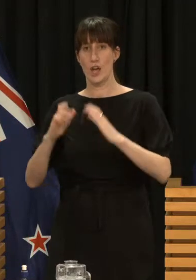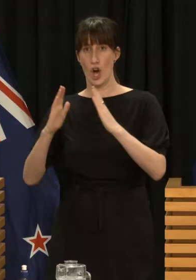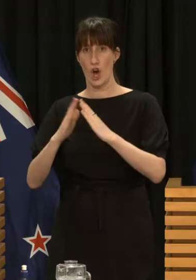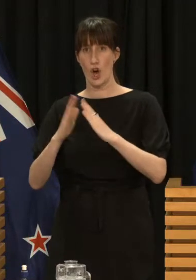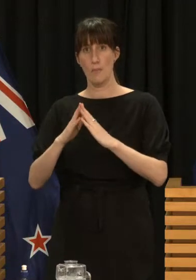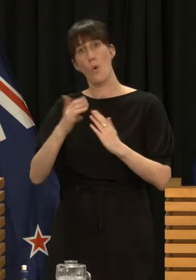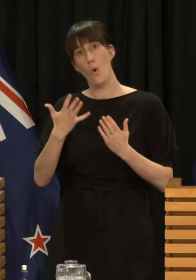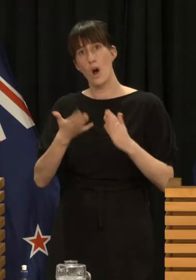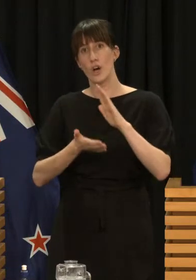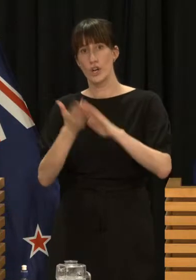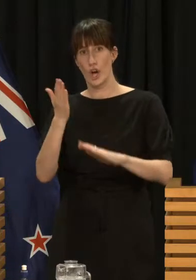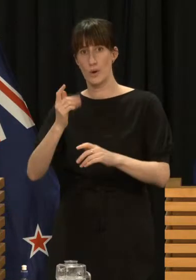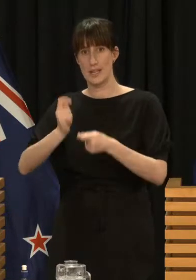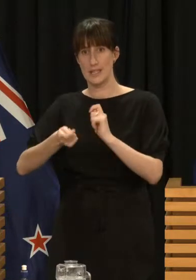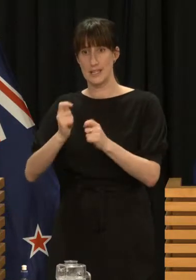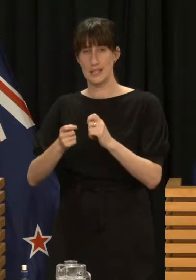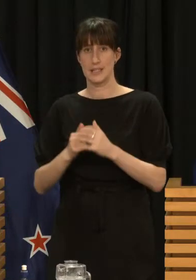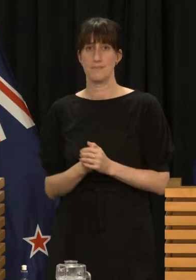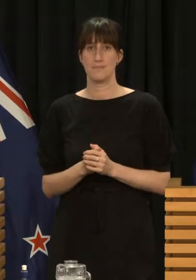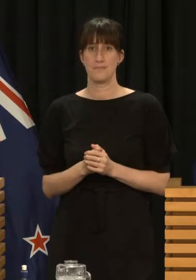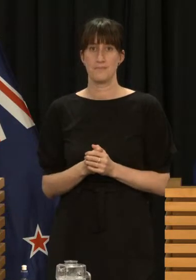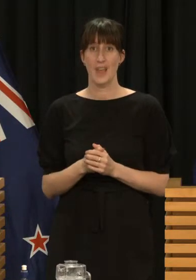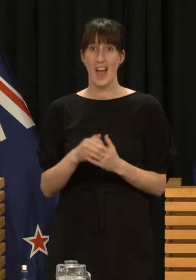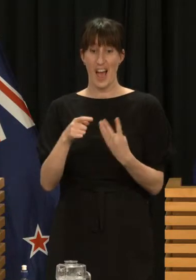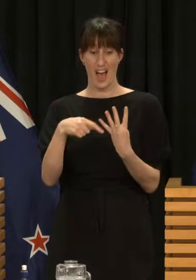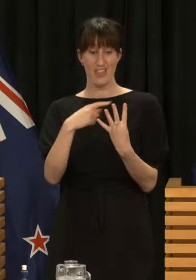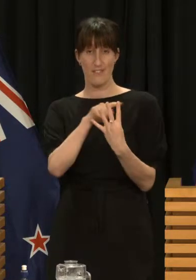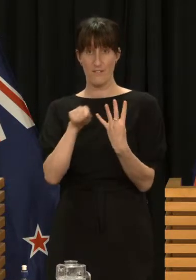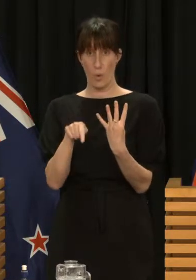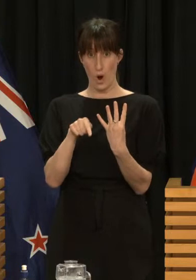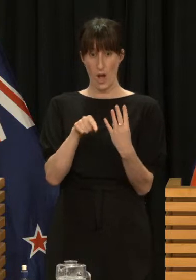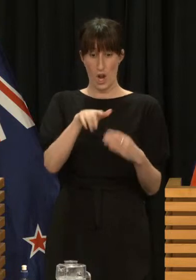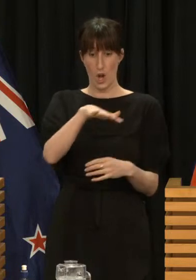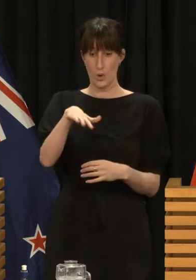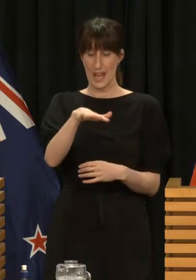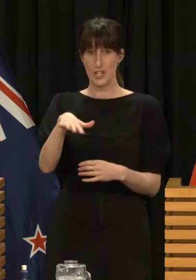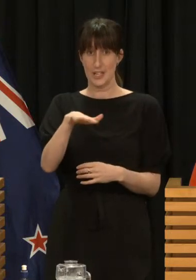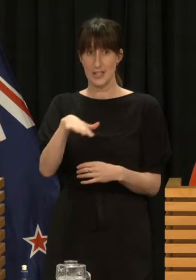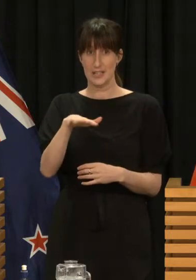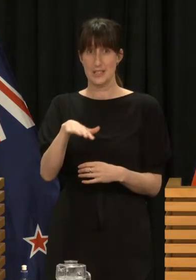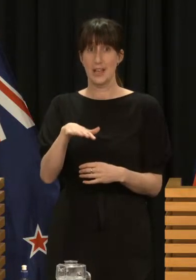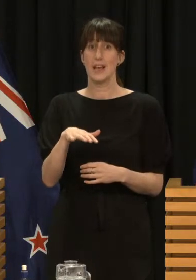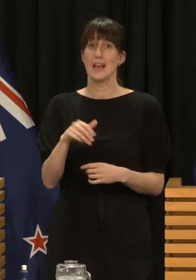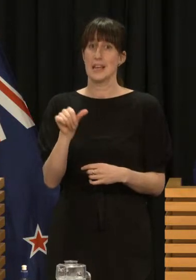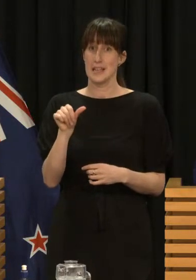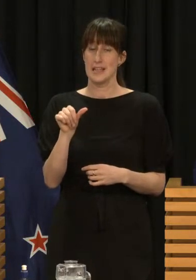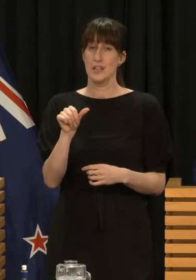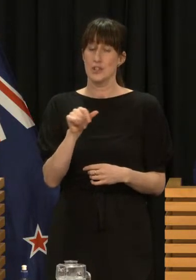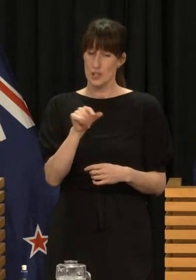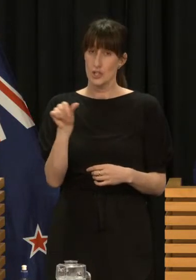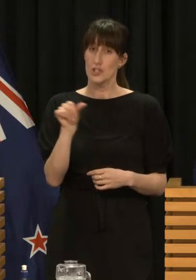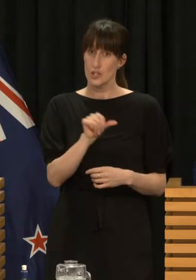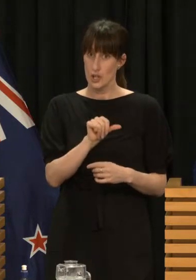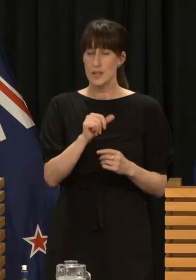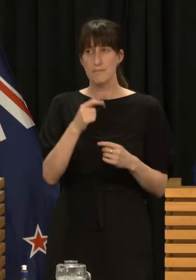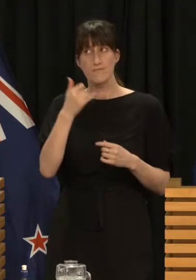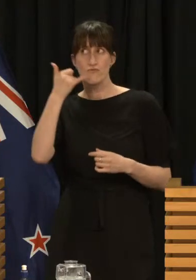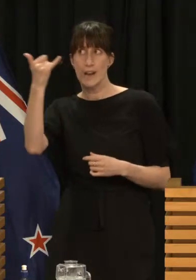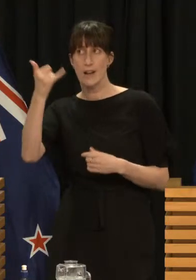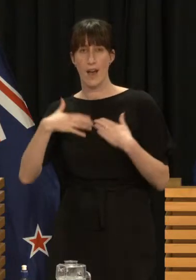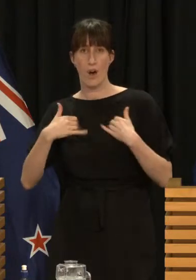The alerts for the other 4 locations advised app users to contact Healthline if they develop any COVID-19